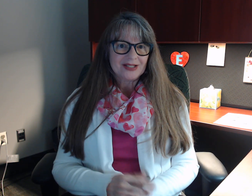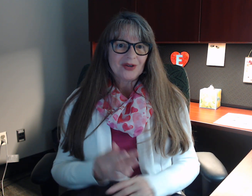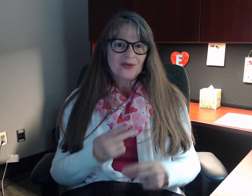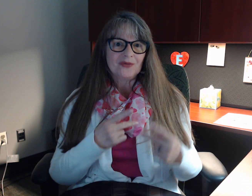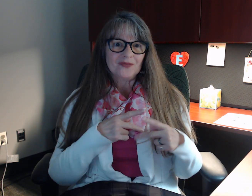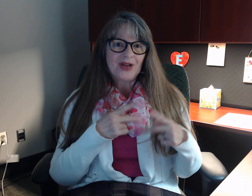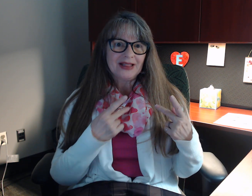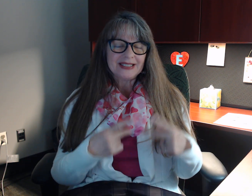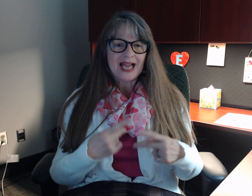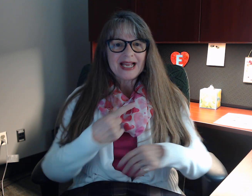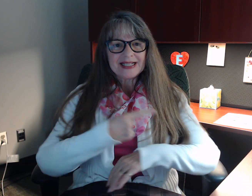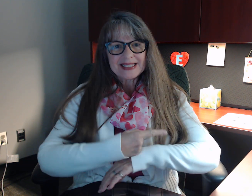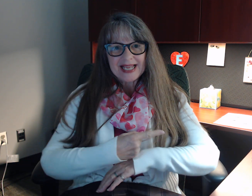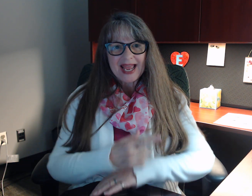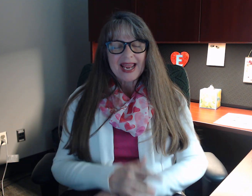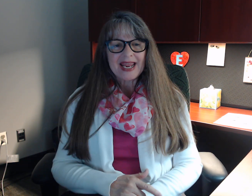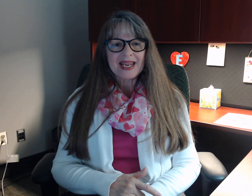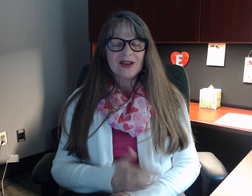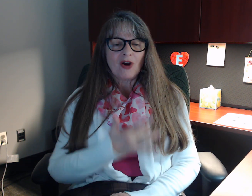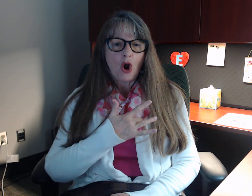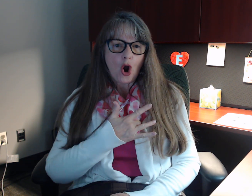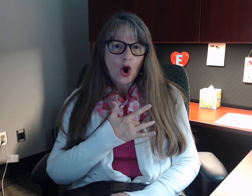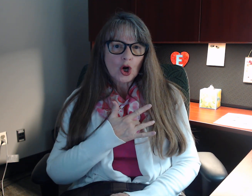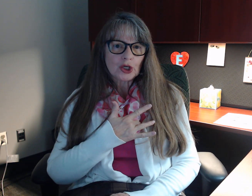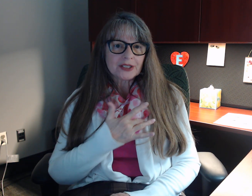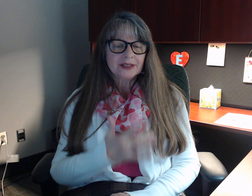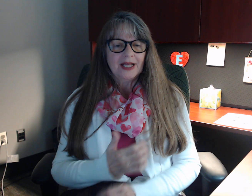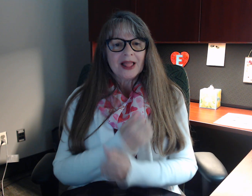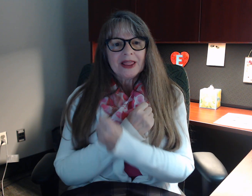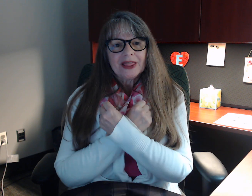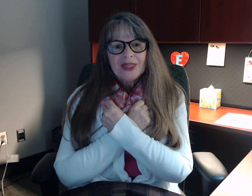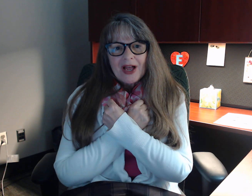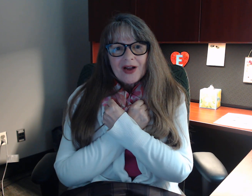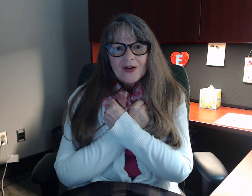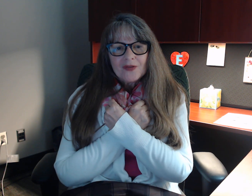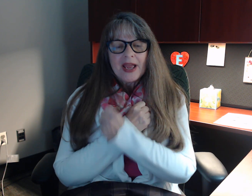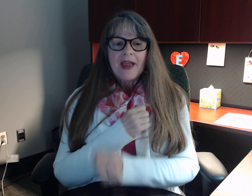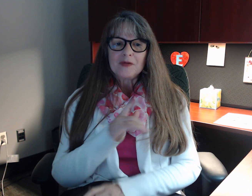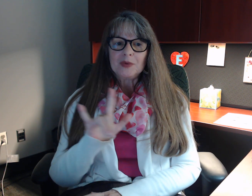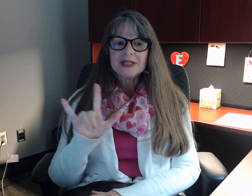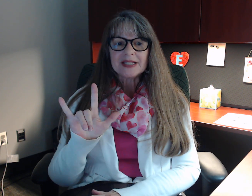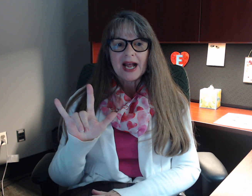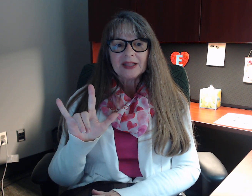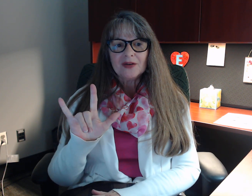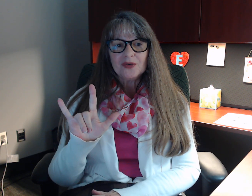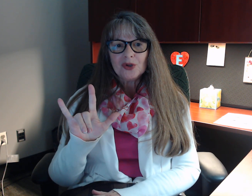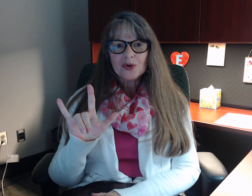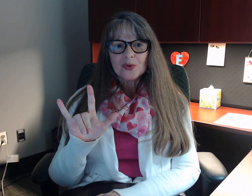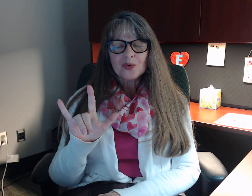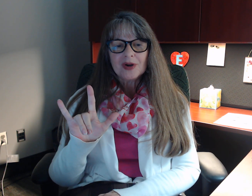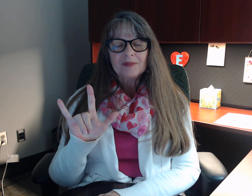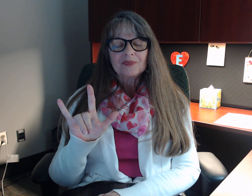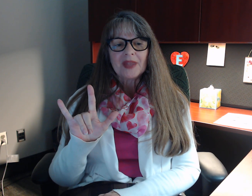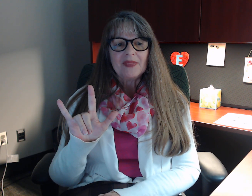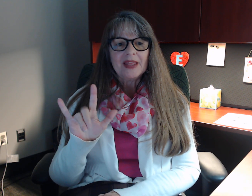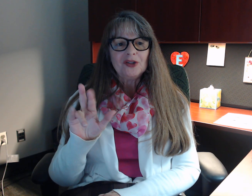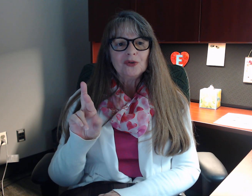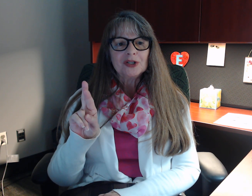So Valentine's Day, heart, love. Everyone does I love you. And then you can do